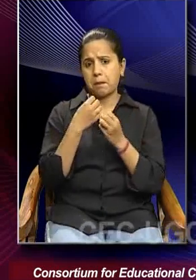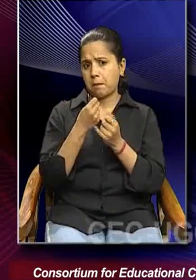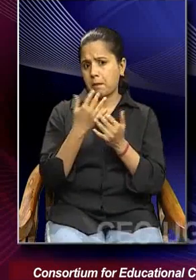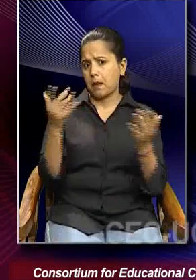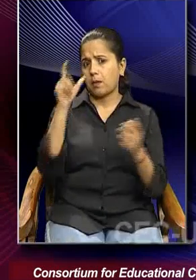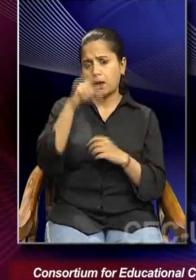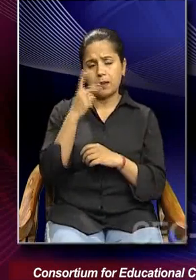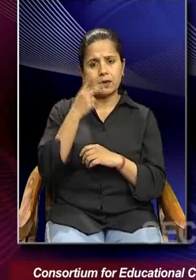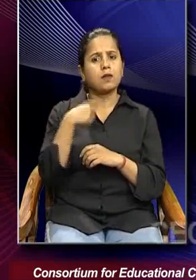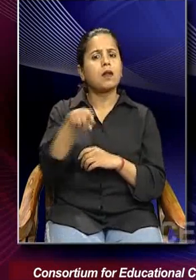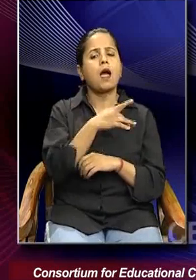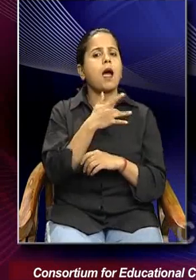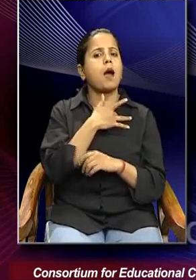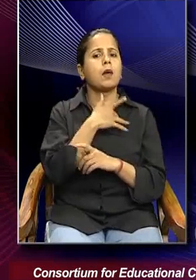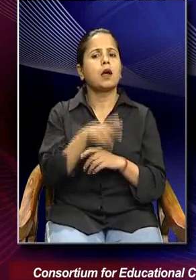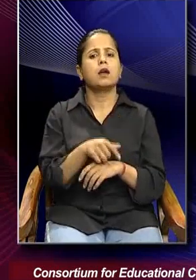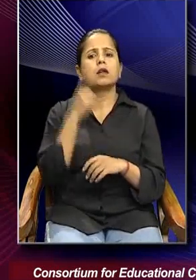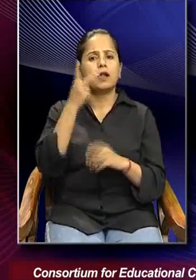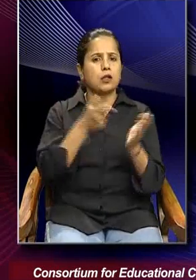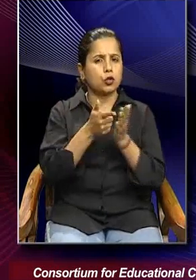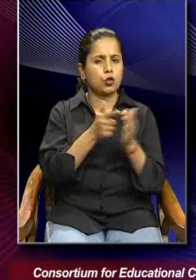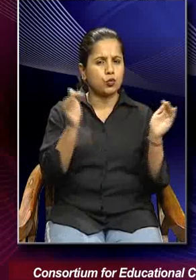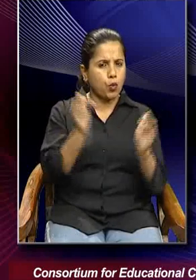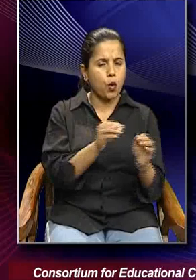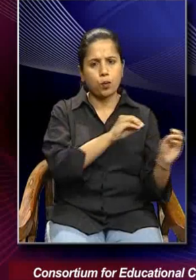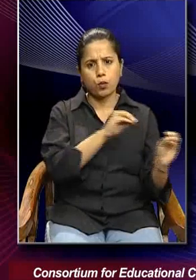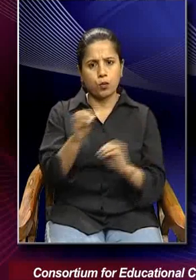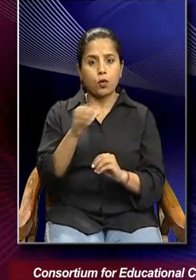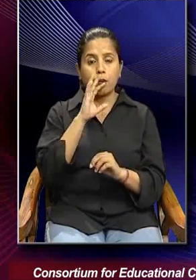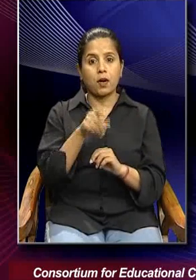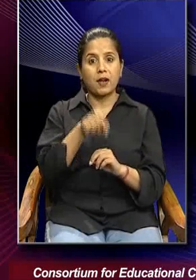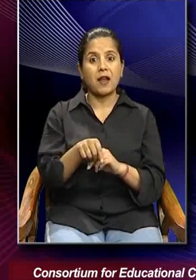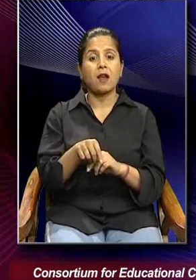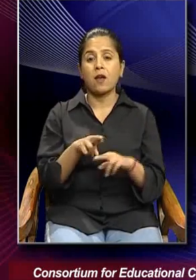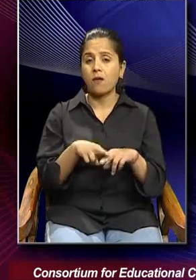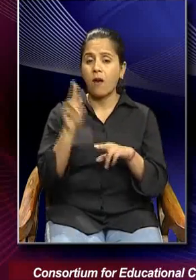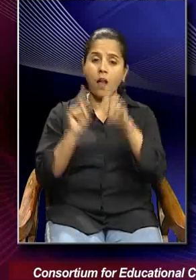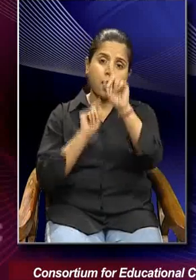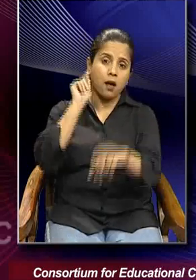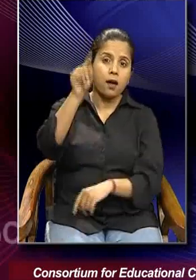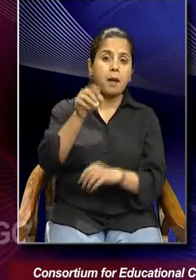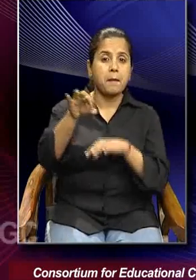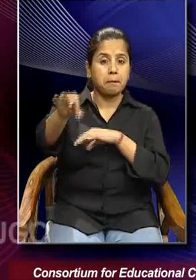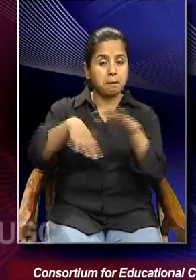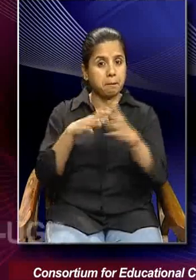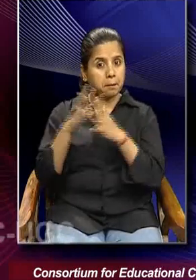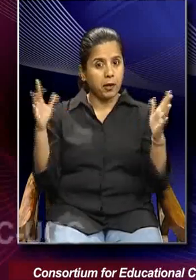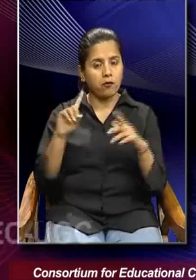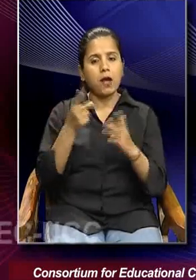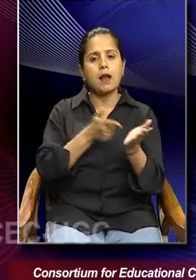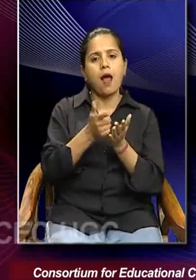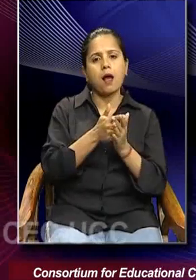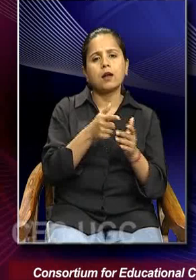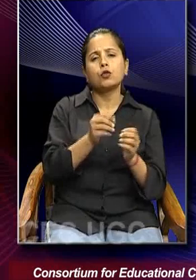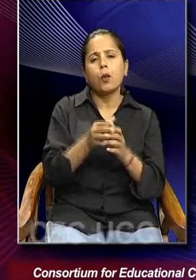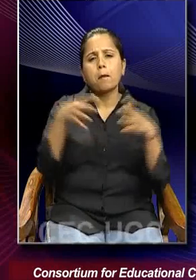generally tend to move to smaller cities and towns before making their final jump to mega cities or national